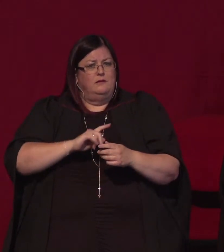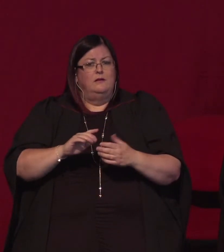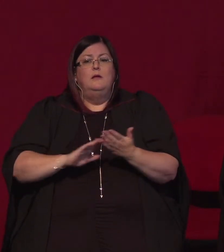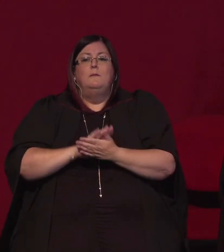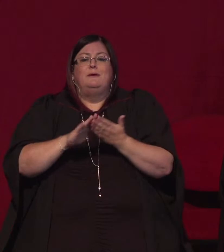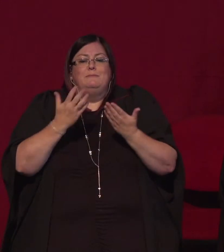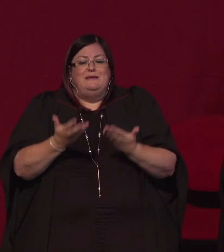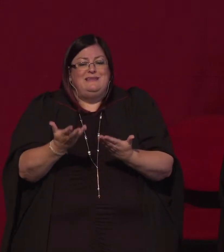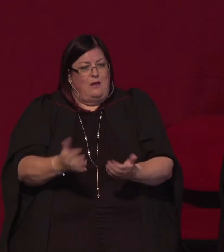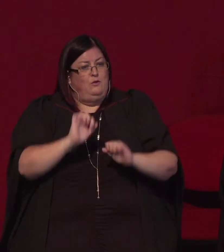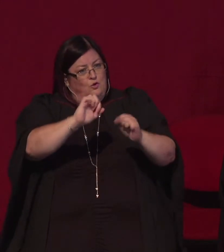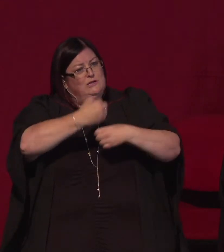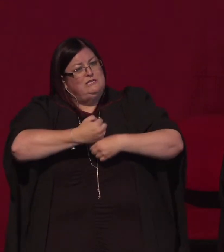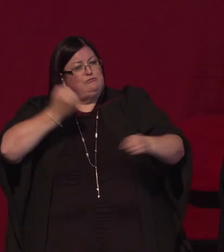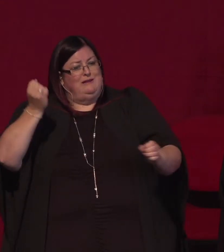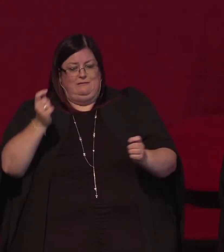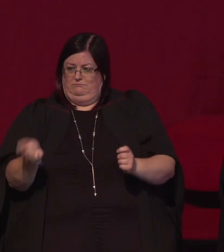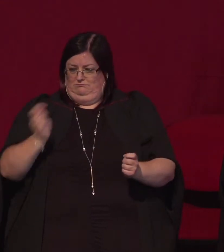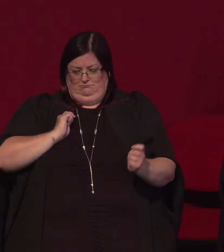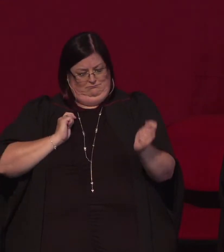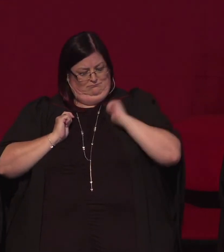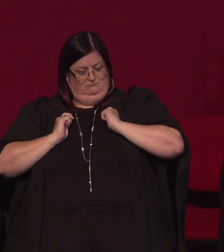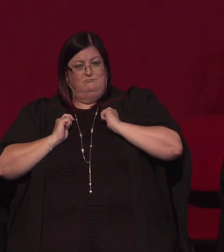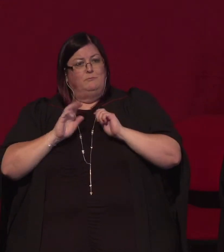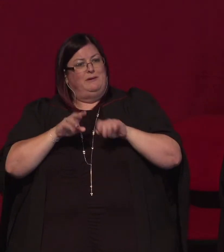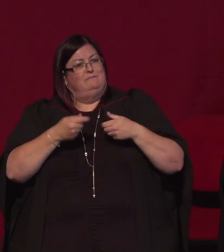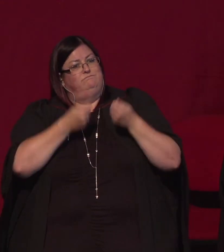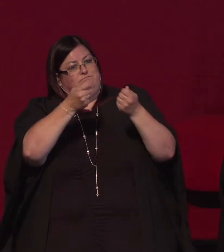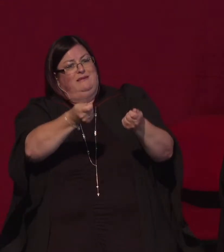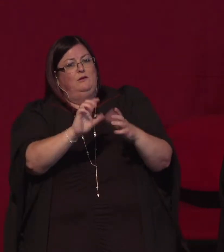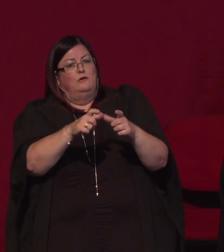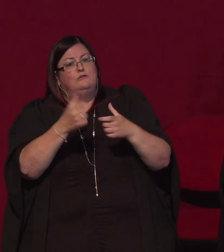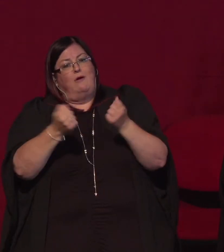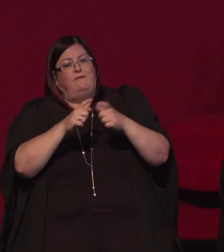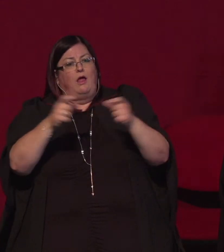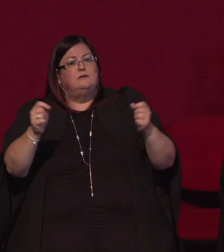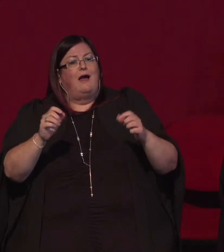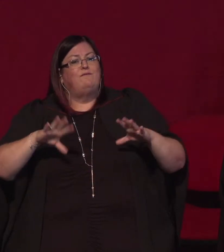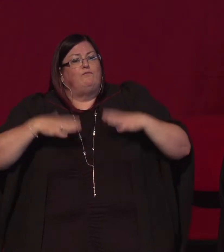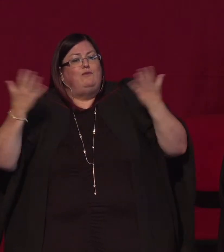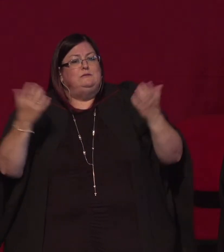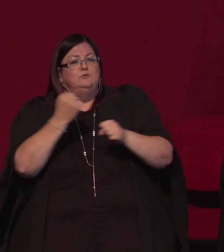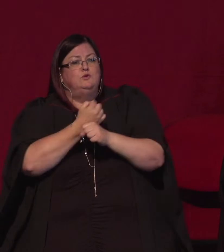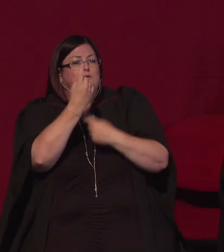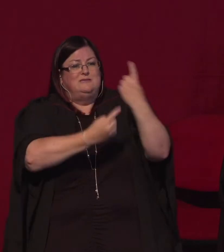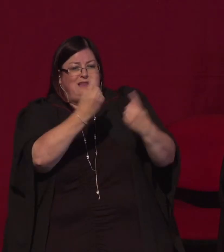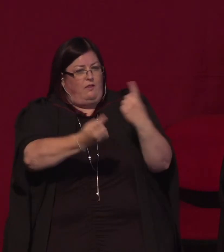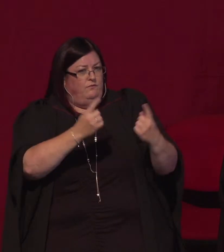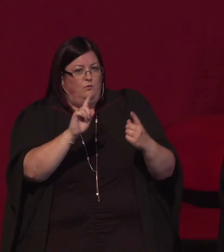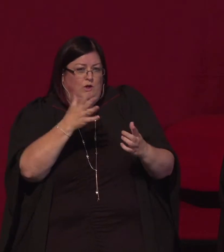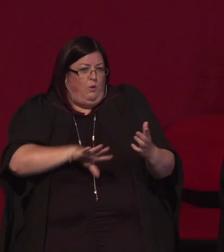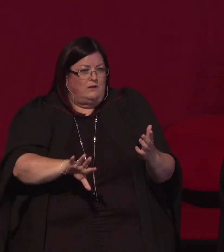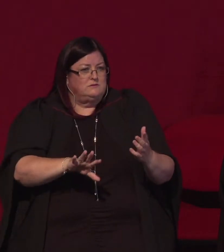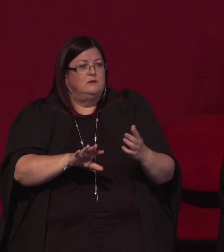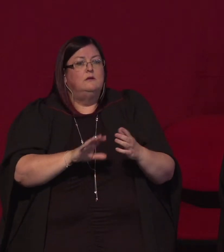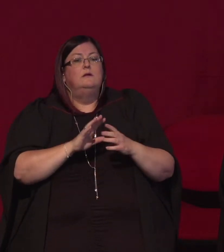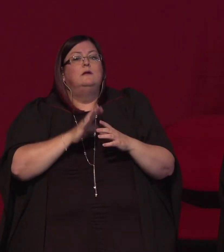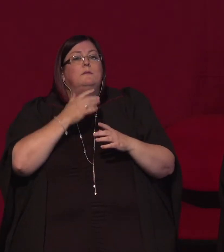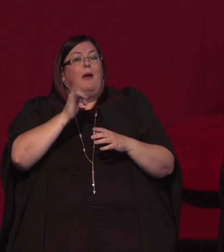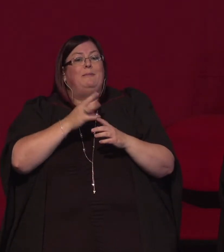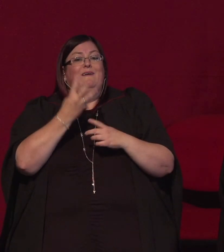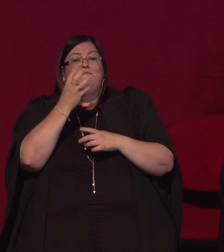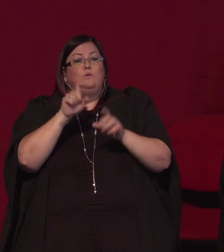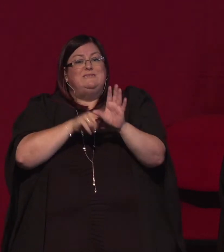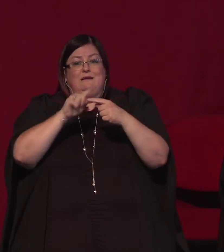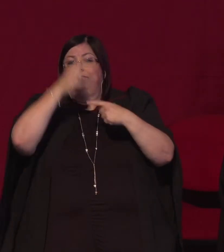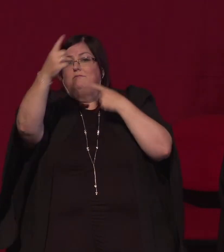Well, now with your degree, you have your driving license. You have the freedom to be yourself, to think differently, and in 40 years' time, you never know where that